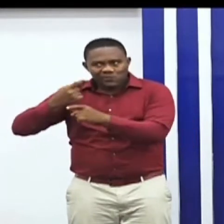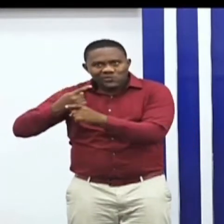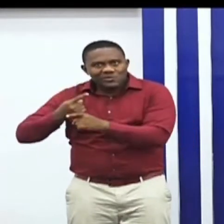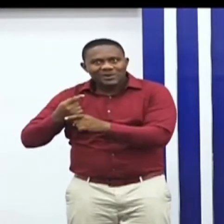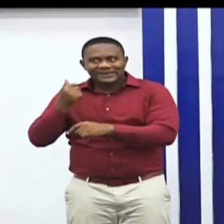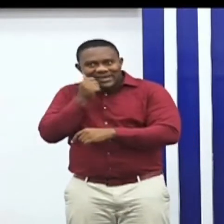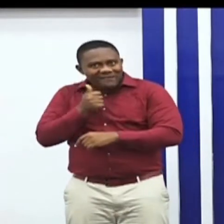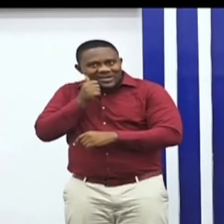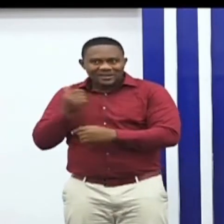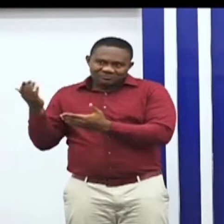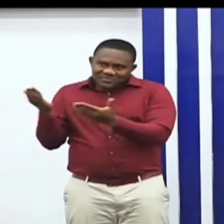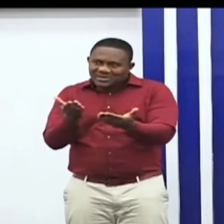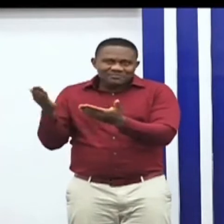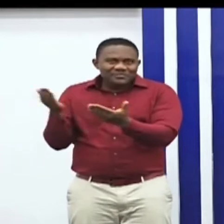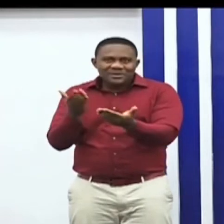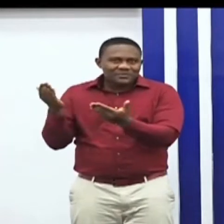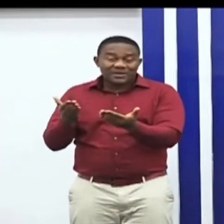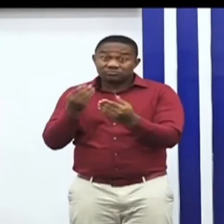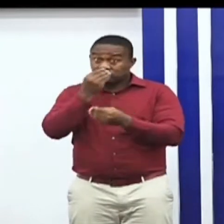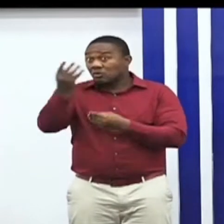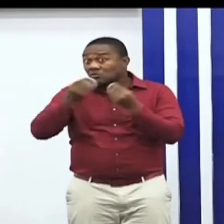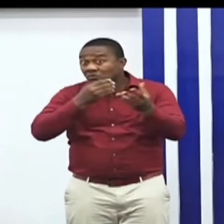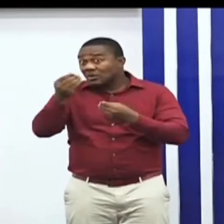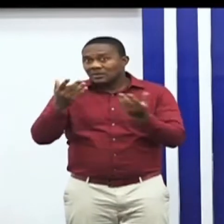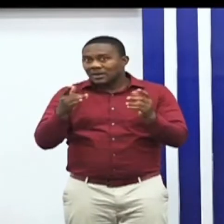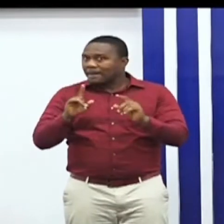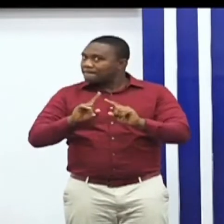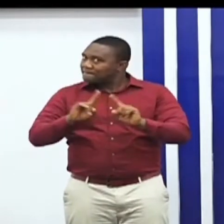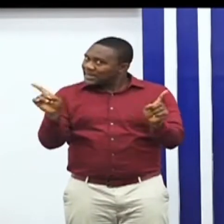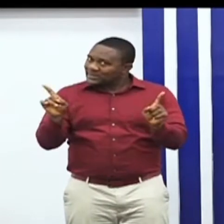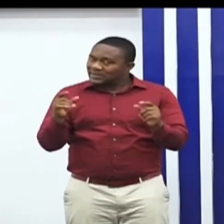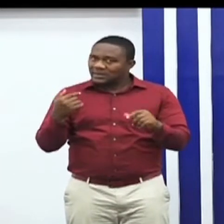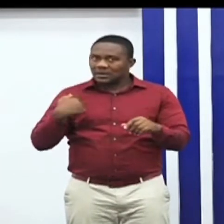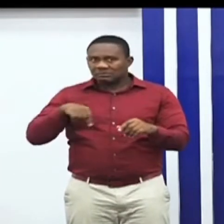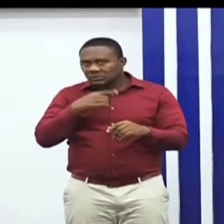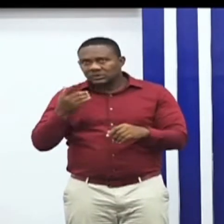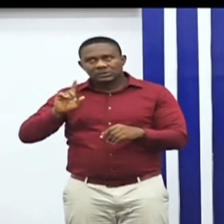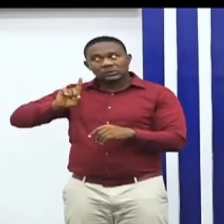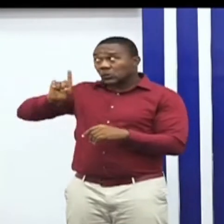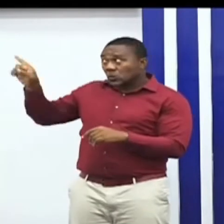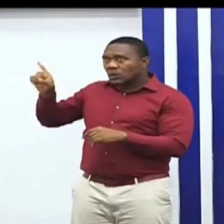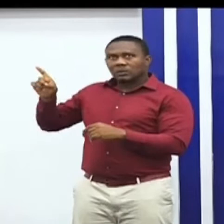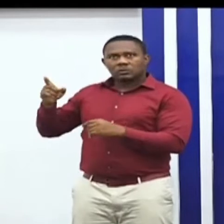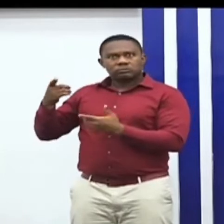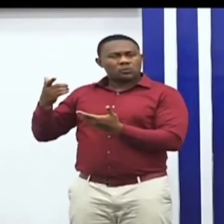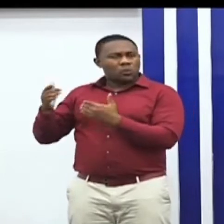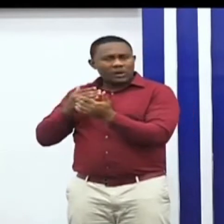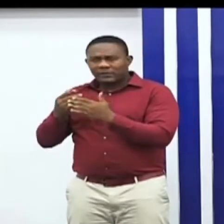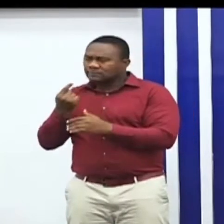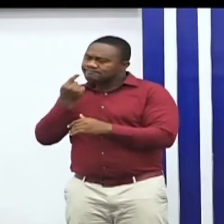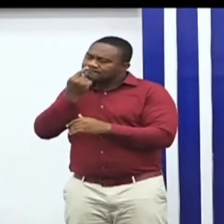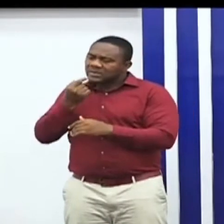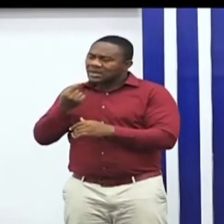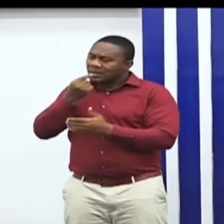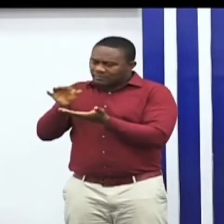report on the positivity, but we also have the opportunity to go back and take samples and